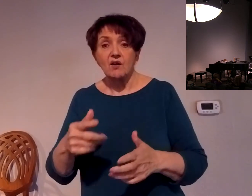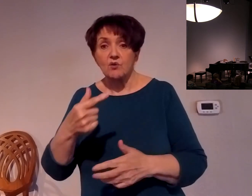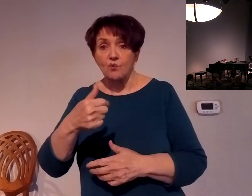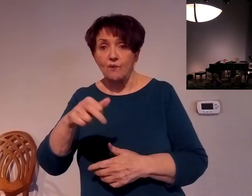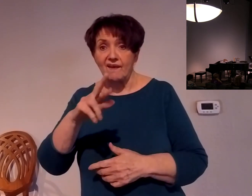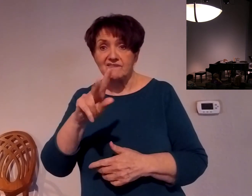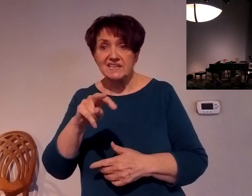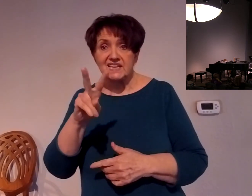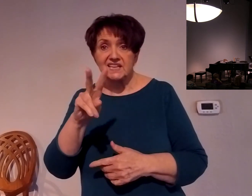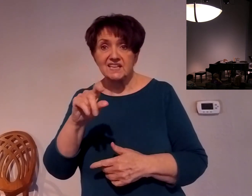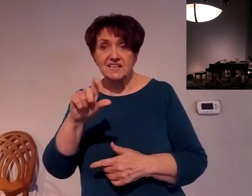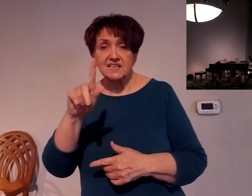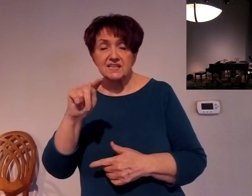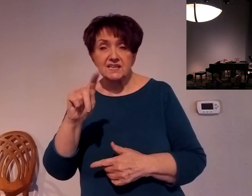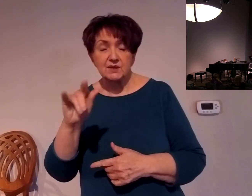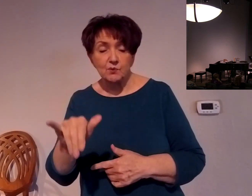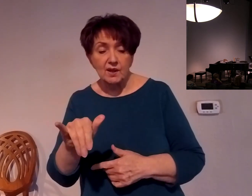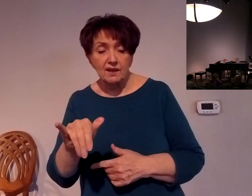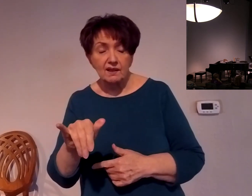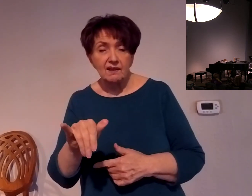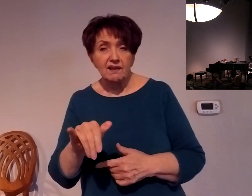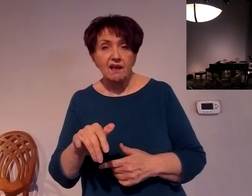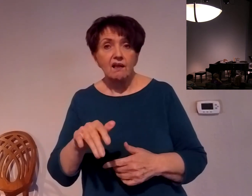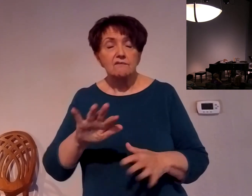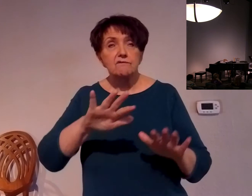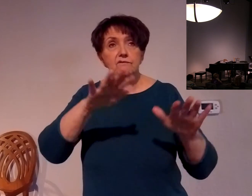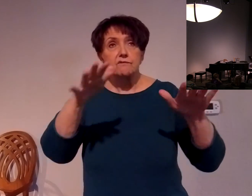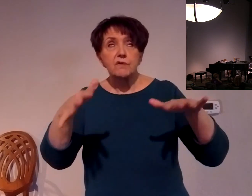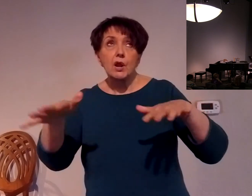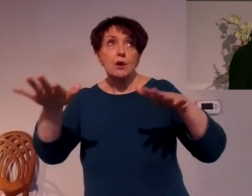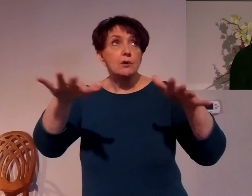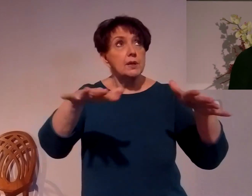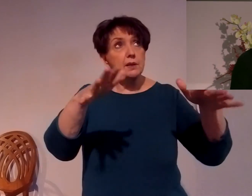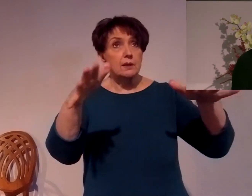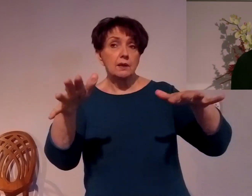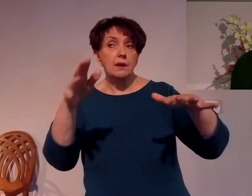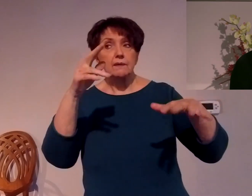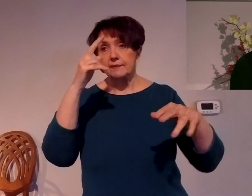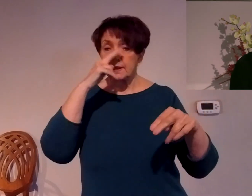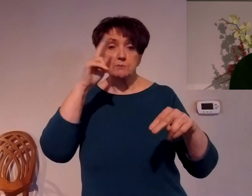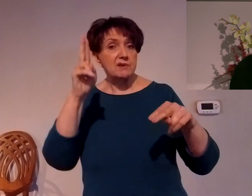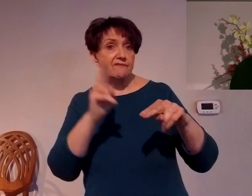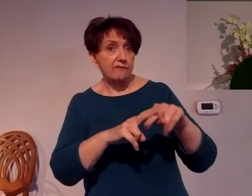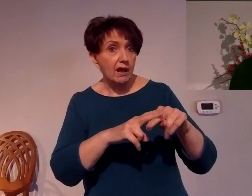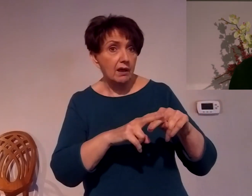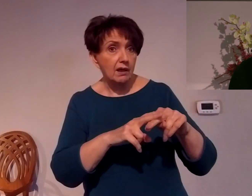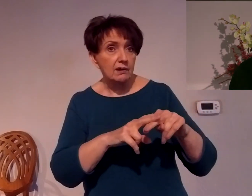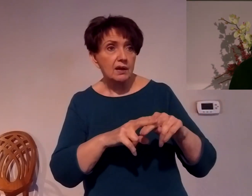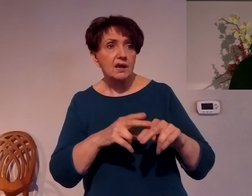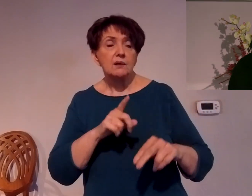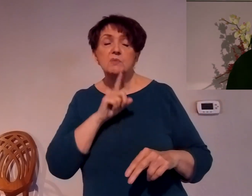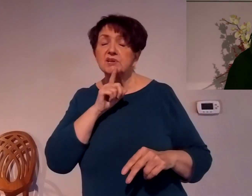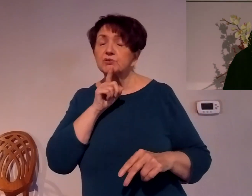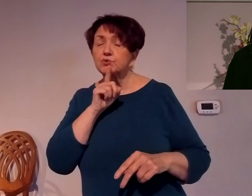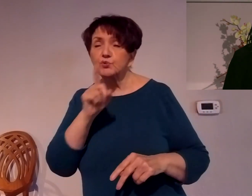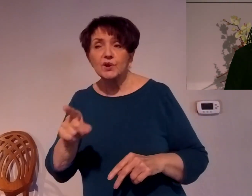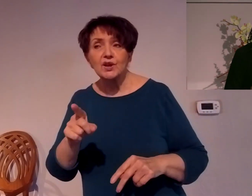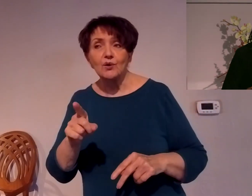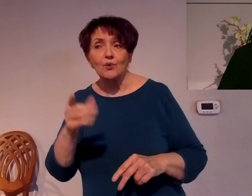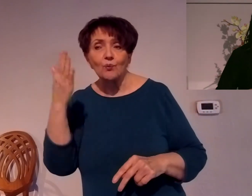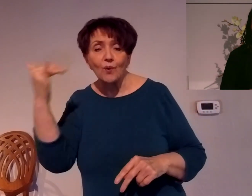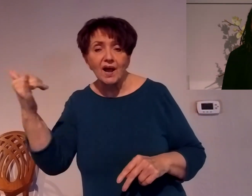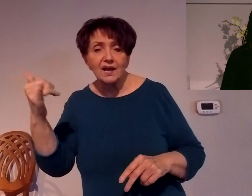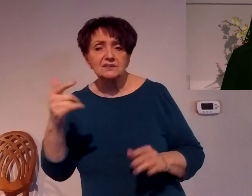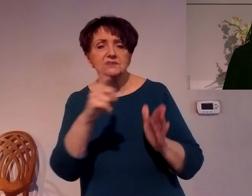really good. It could be fun. But gravity still exists because it is a law. So in